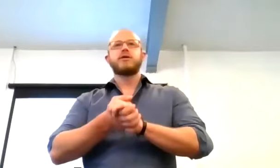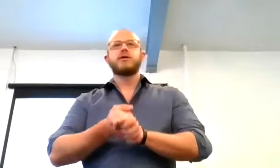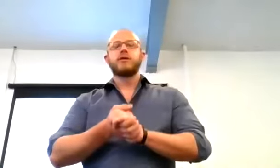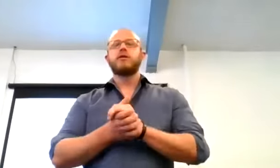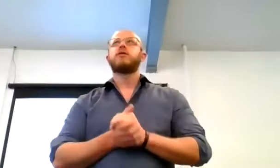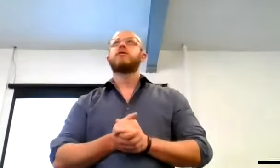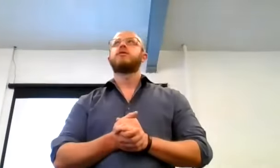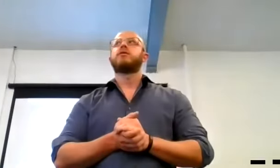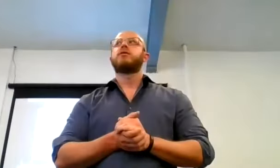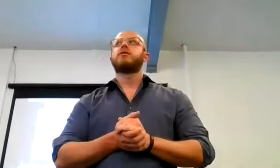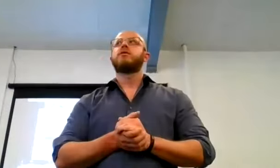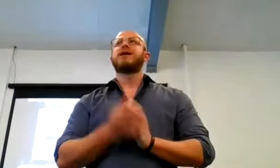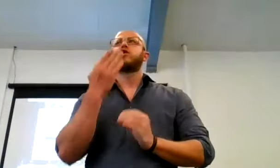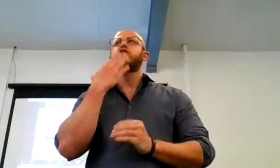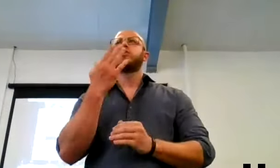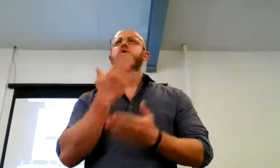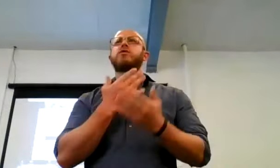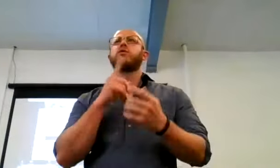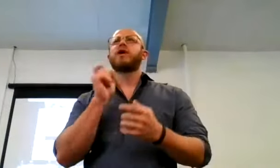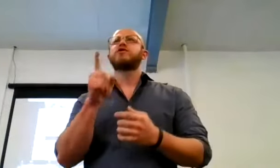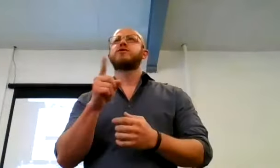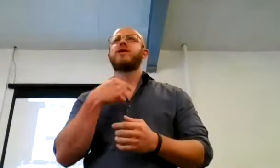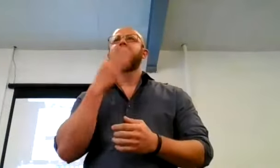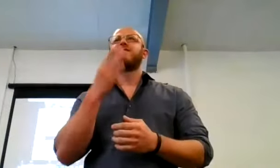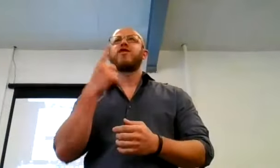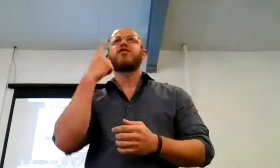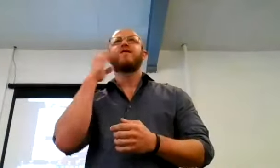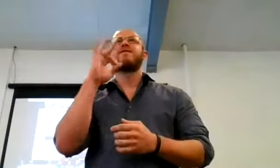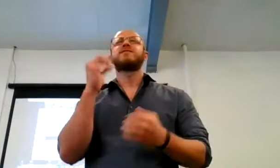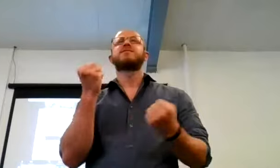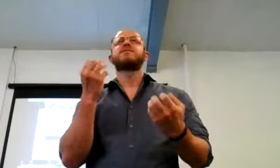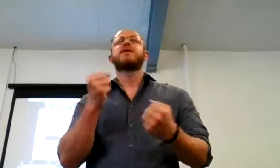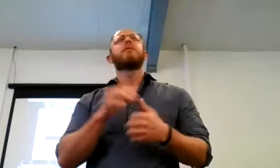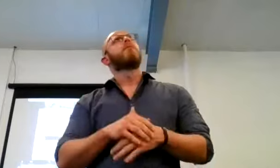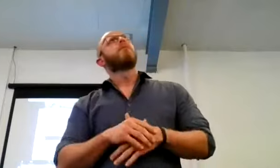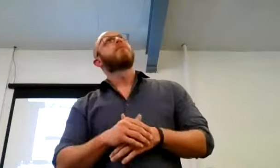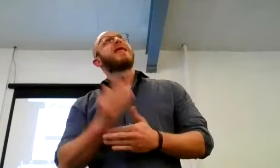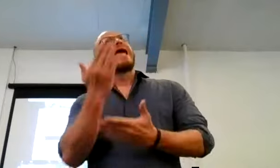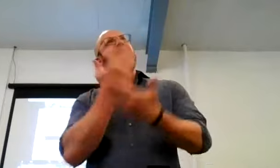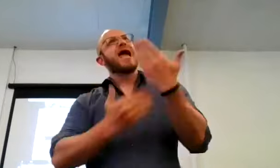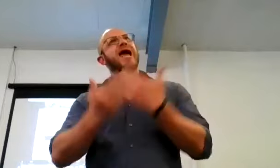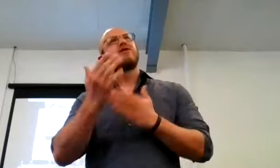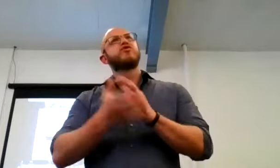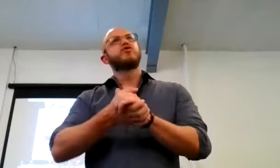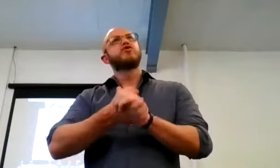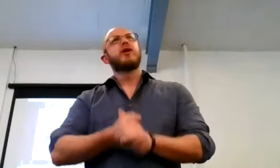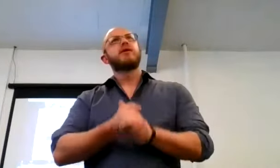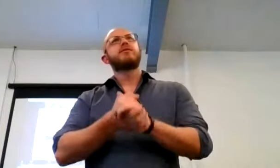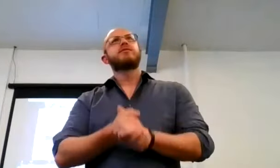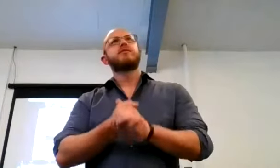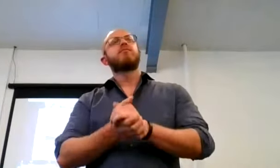Handshake. Okay, that's a good question. I never thought about that sign.